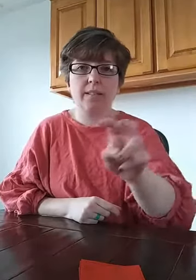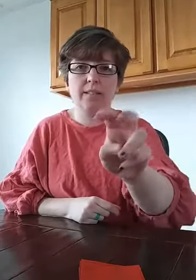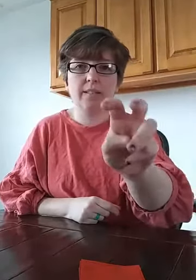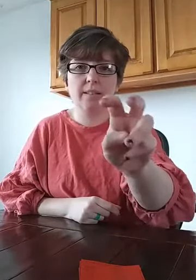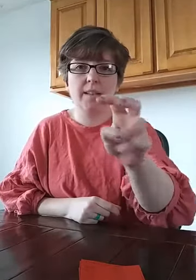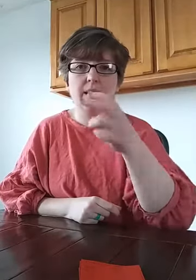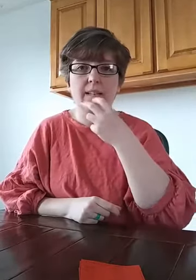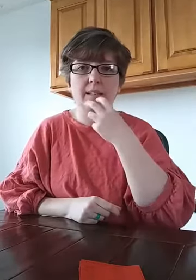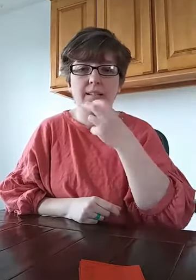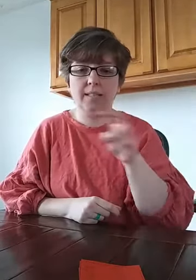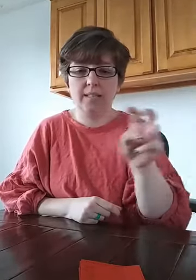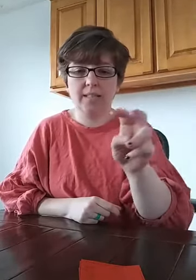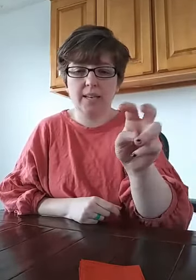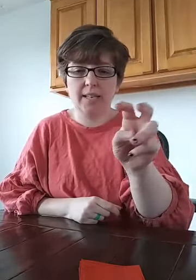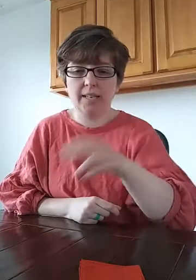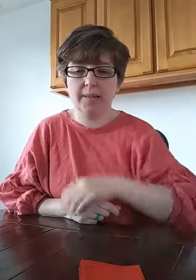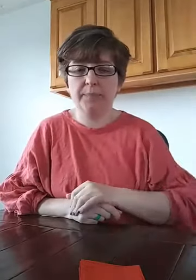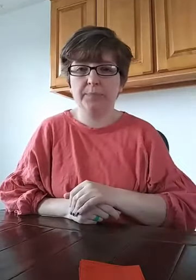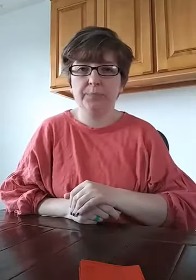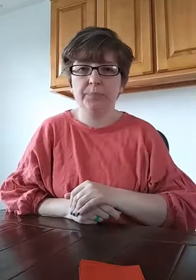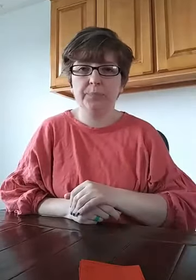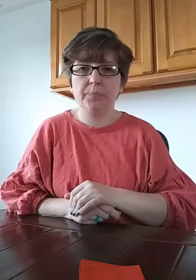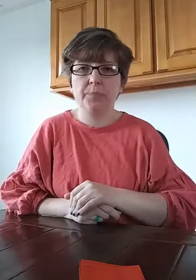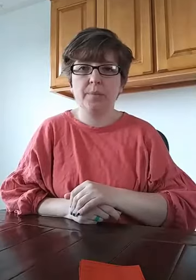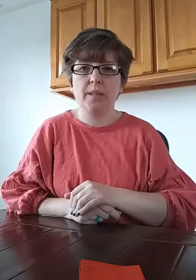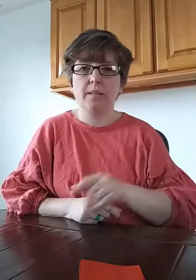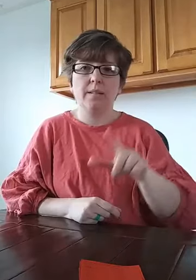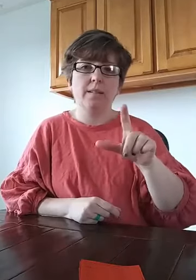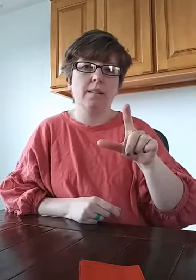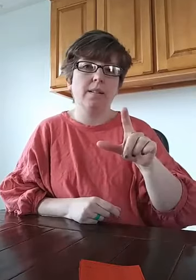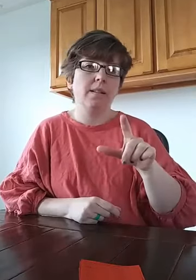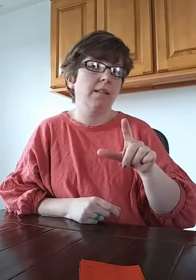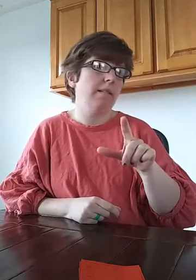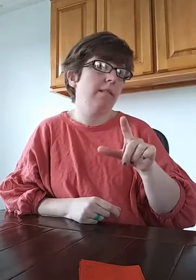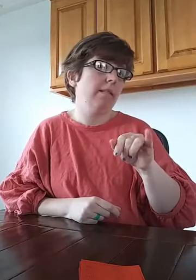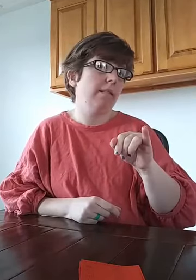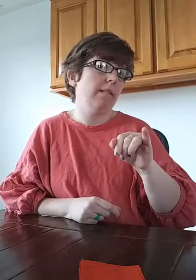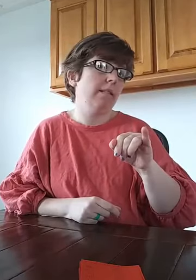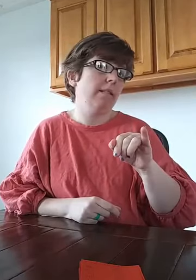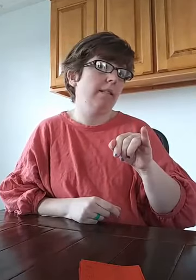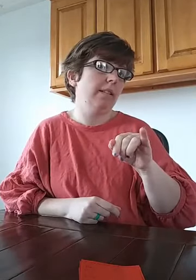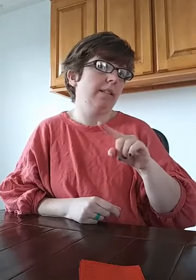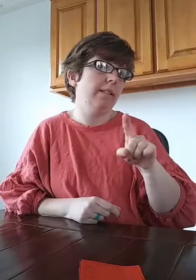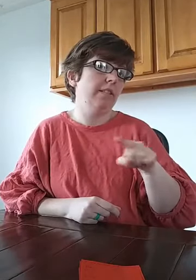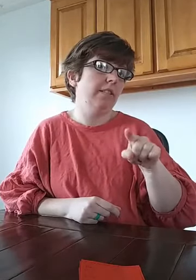this snake snake lizard